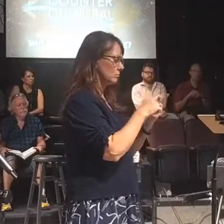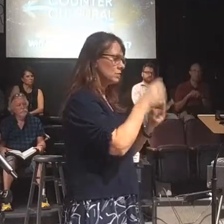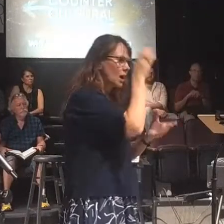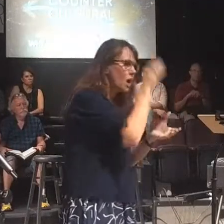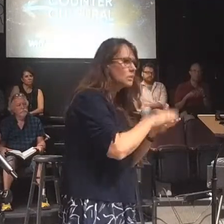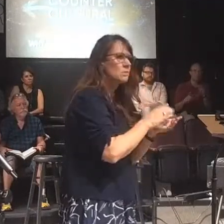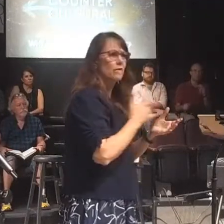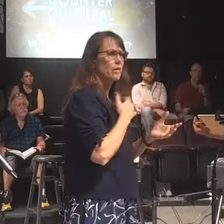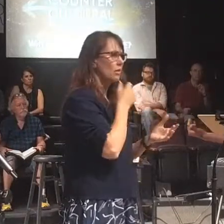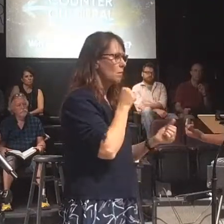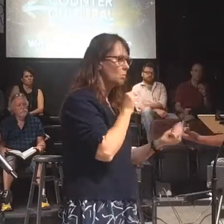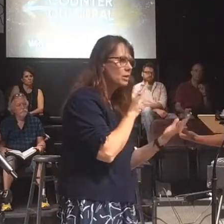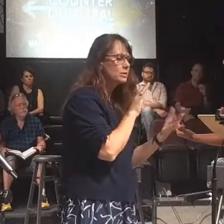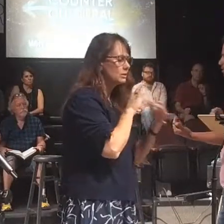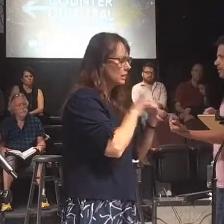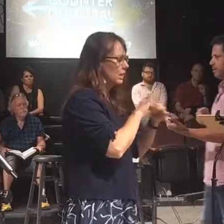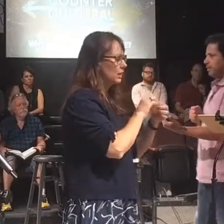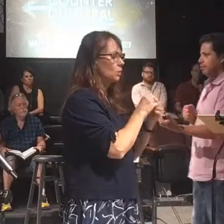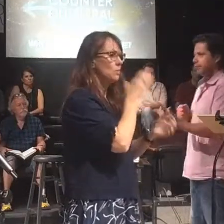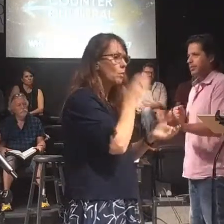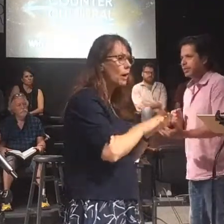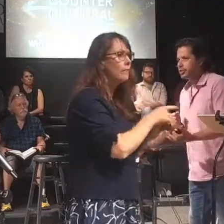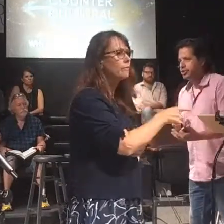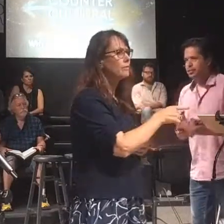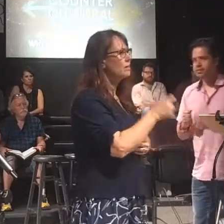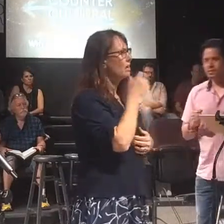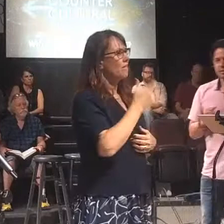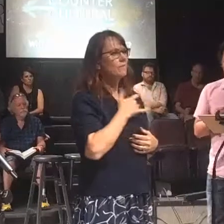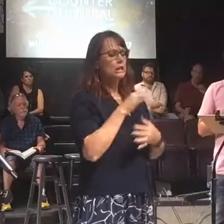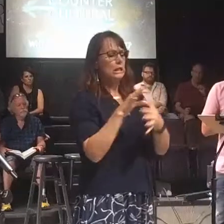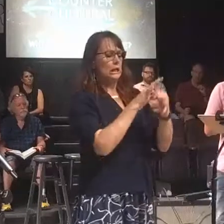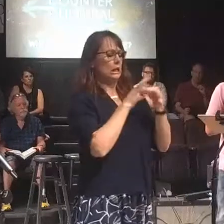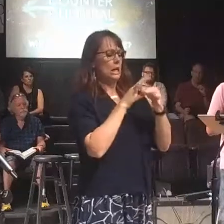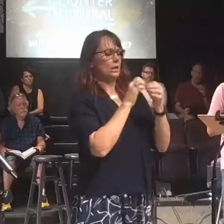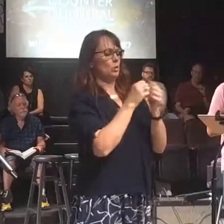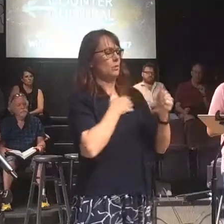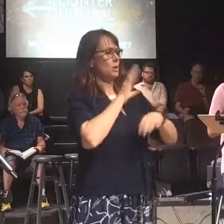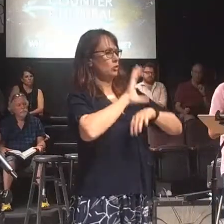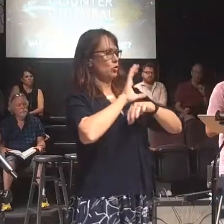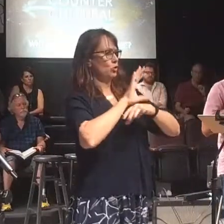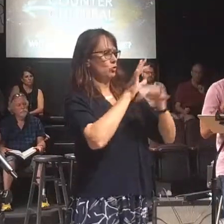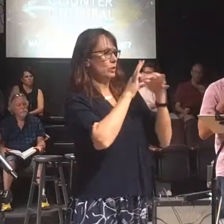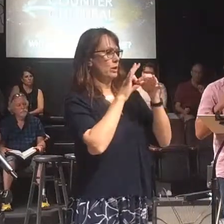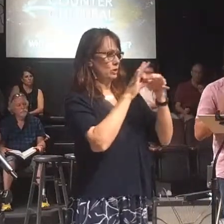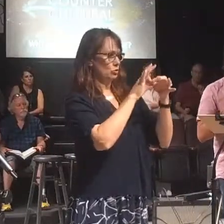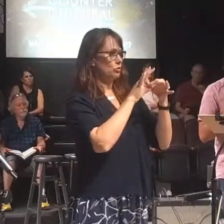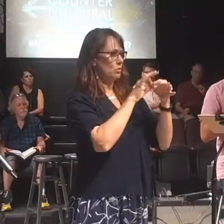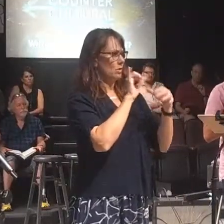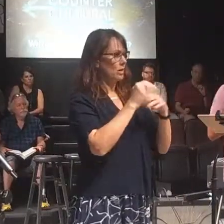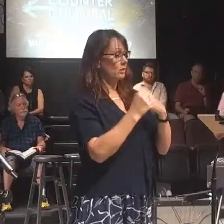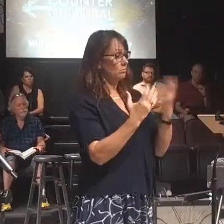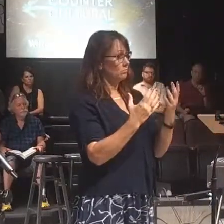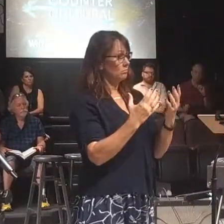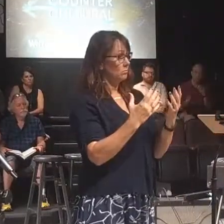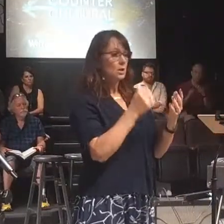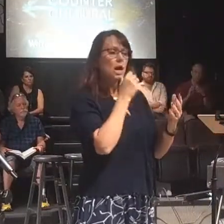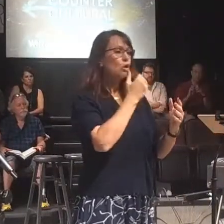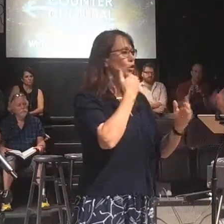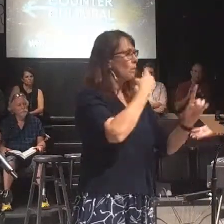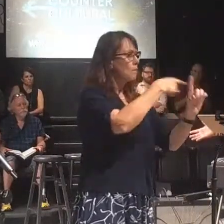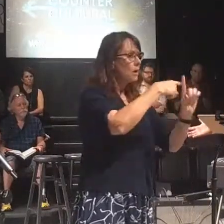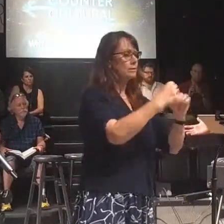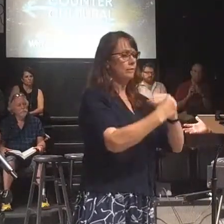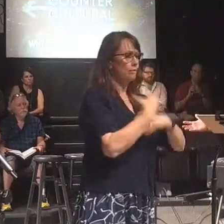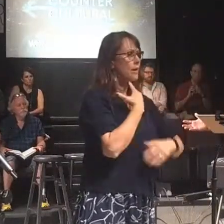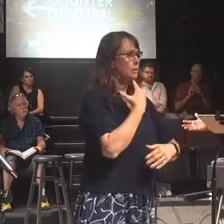not being really connected in the church community with relationships in a way that affects me in a positive way, in a way that I could